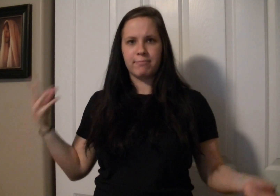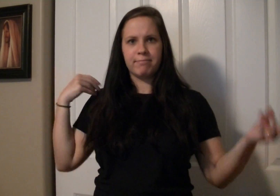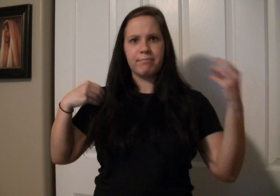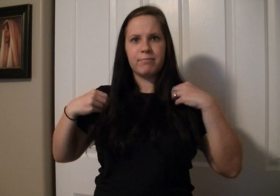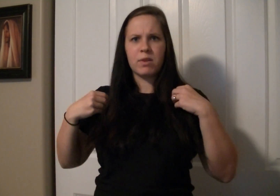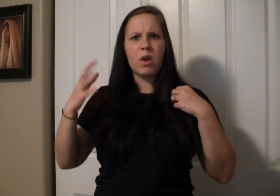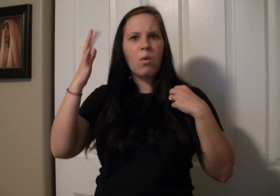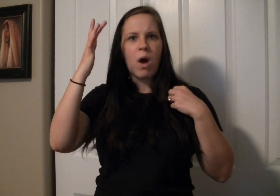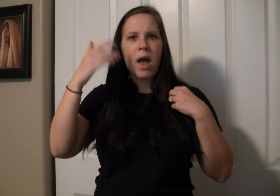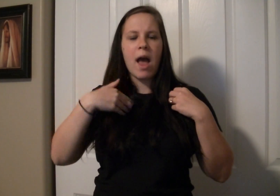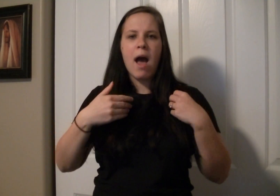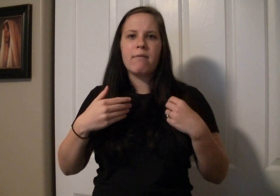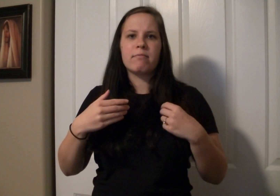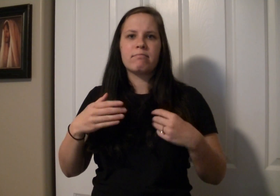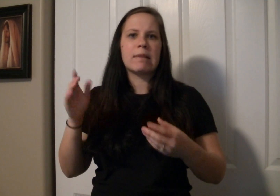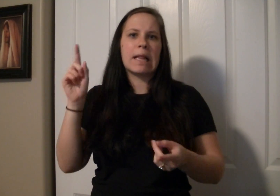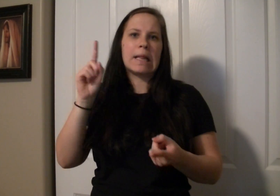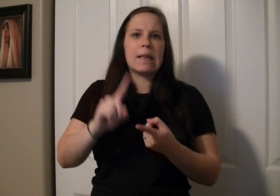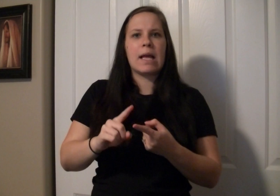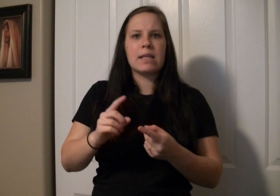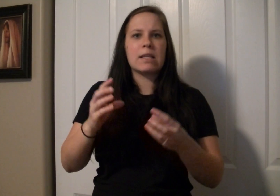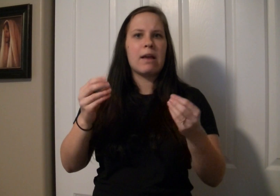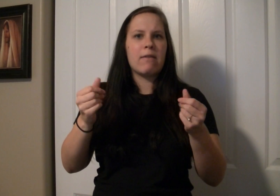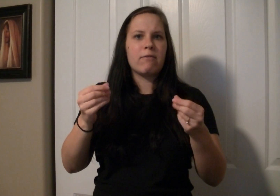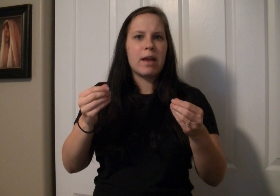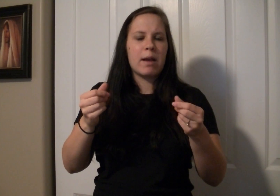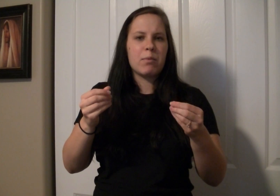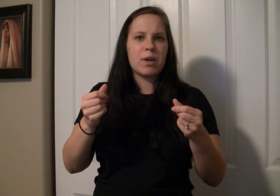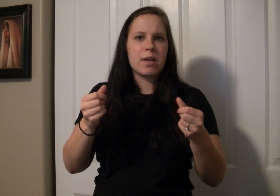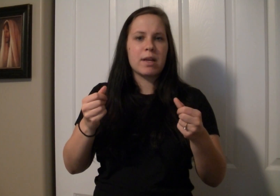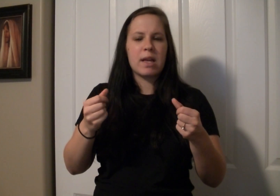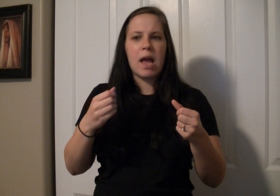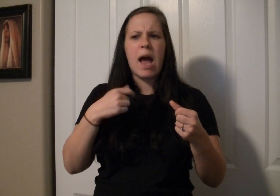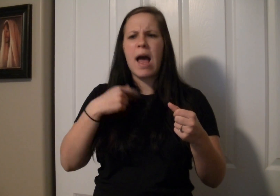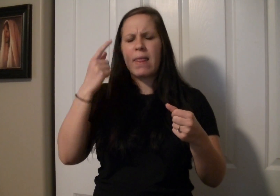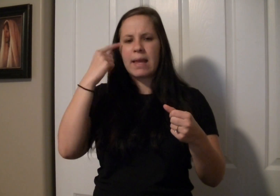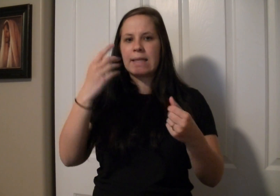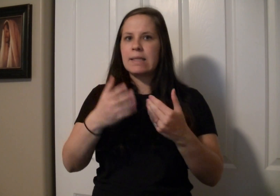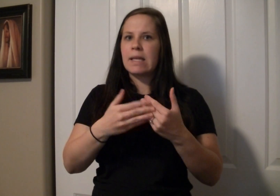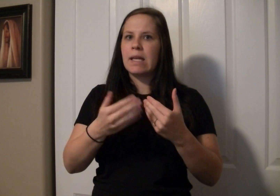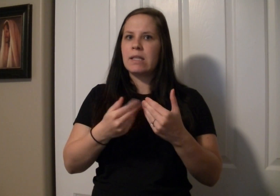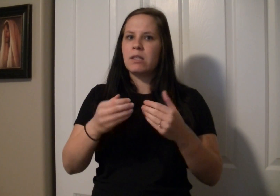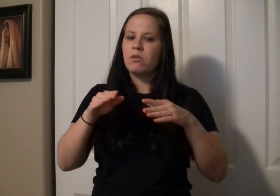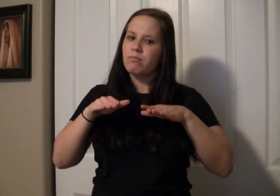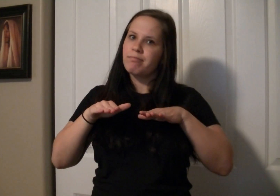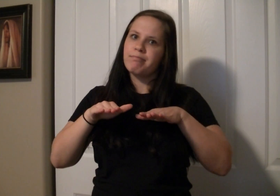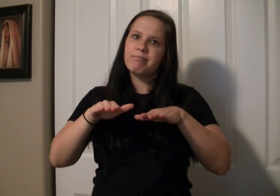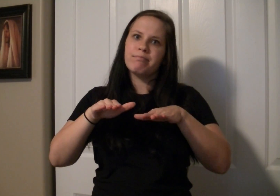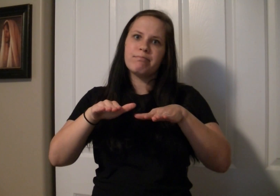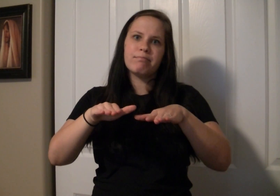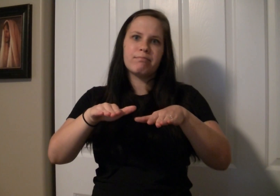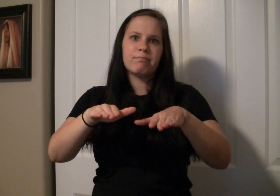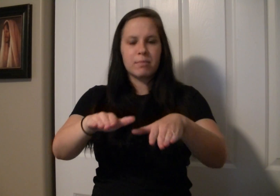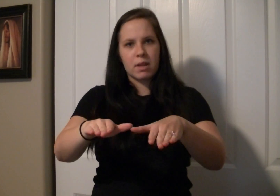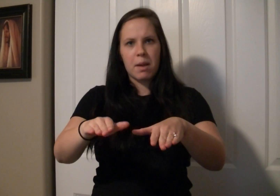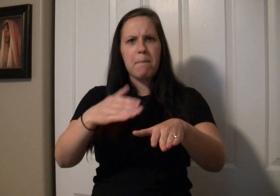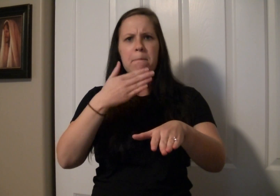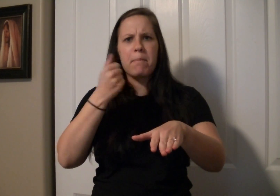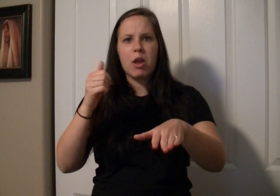it a little bit easier when you're trying to guide the fabric through the machine and over the needle. Okay. Now, I'm just